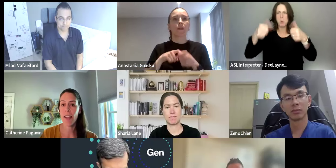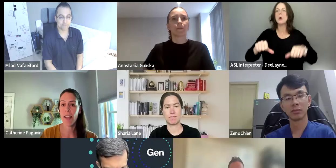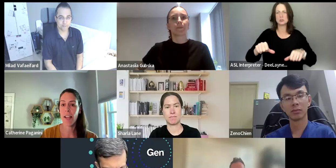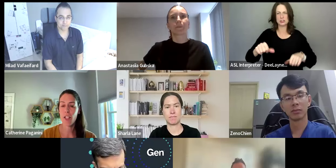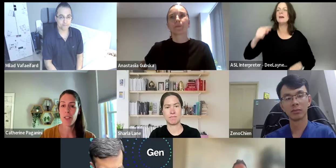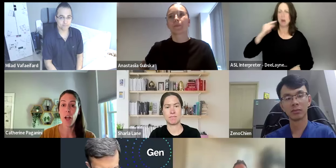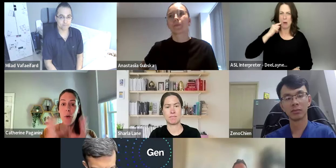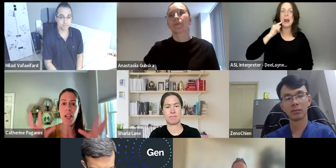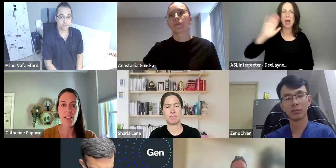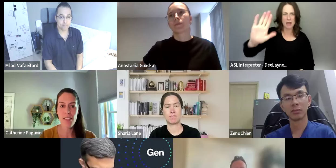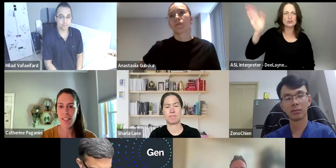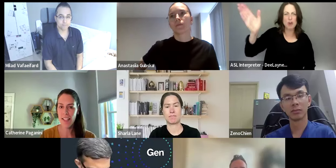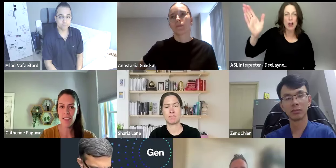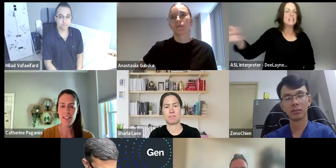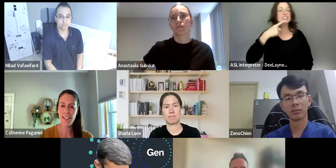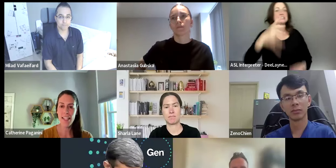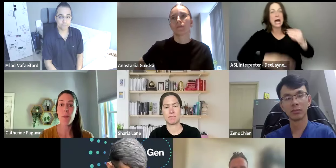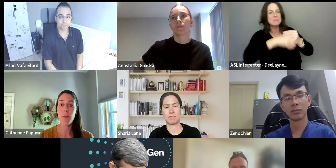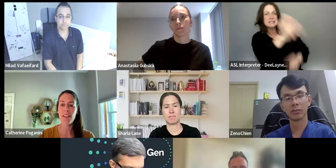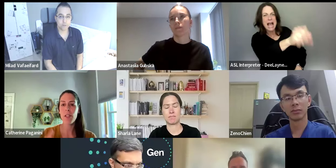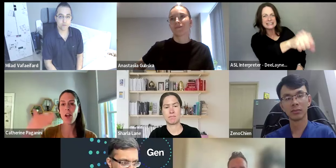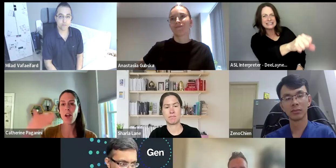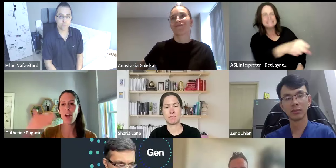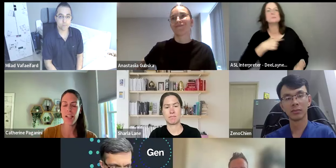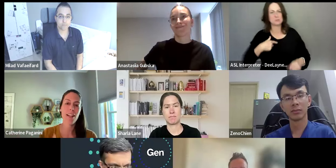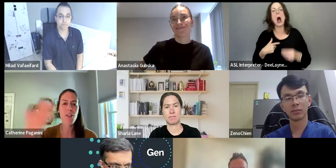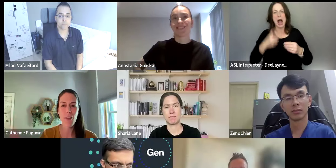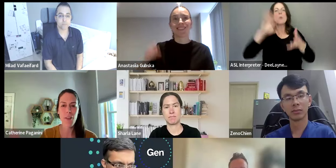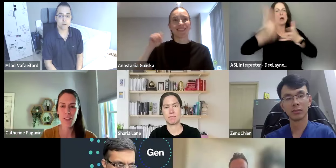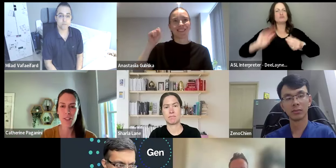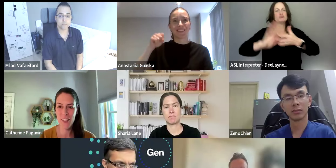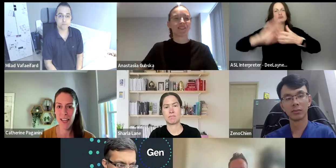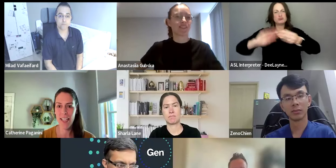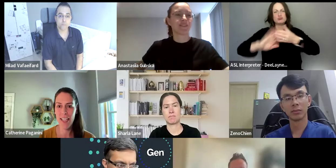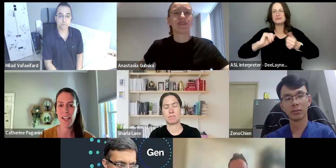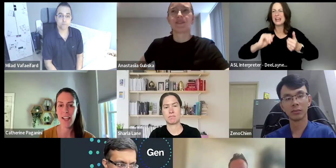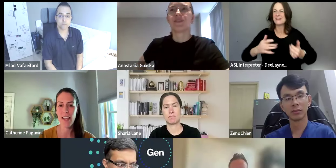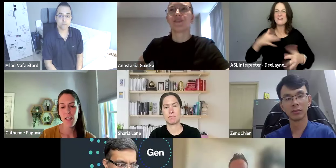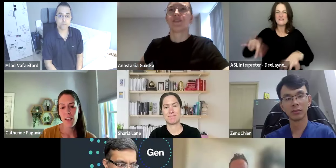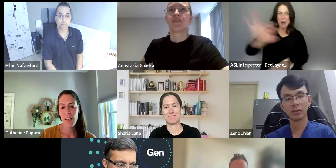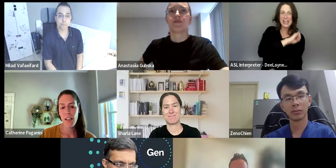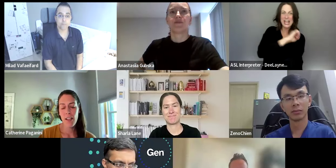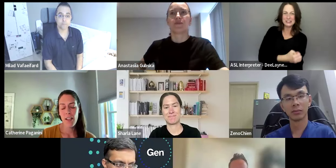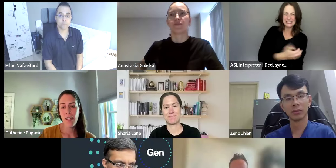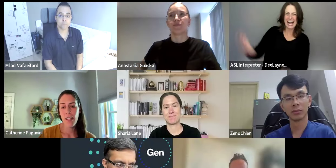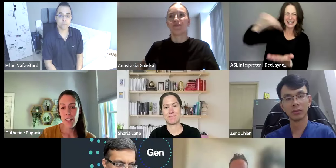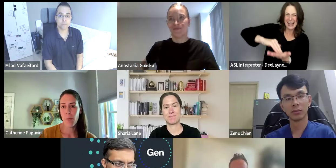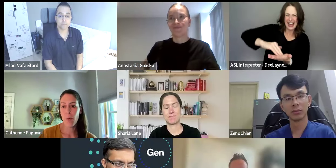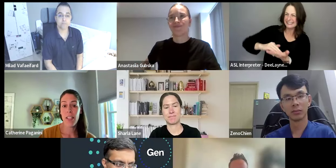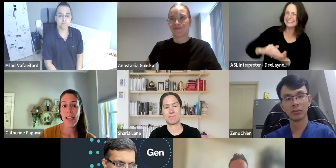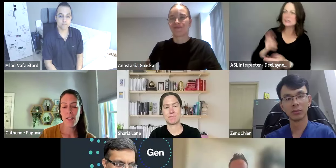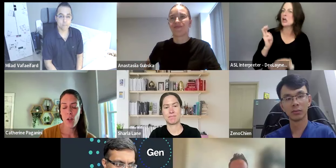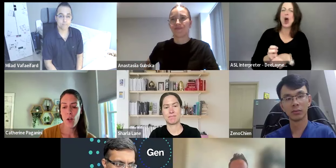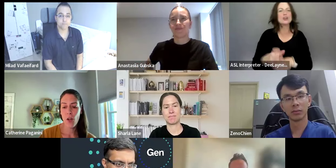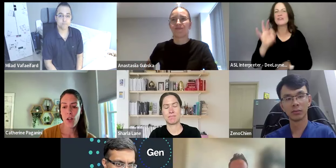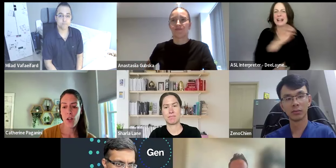Milad's talk, and then she was like, "Oh yes," and like this is like let me talk about like then she found the energy, right? And it